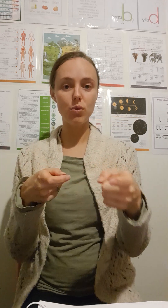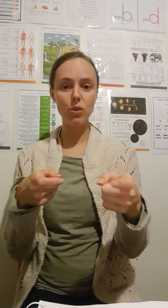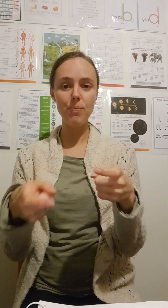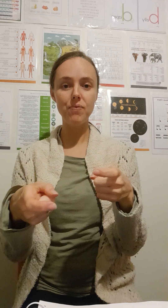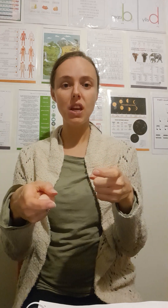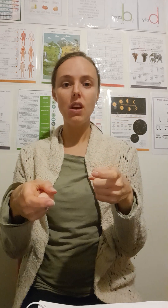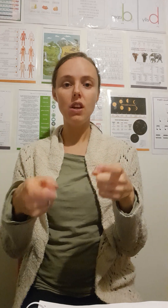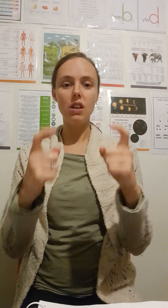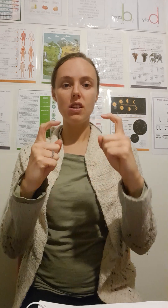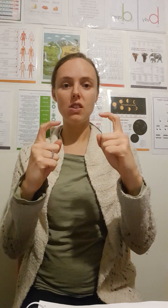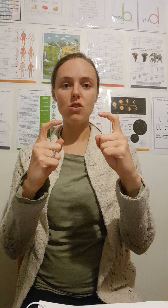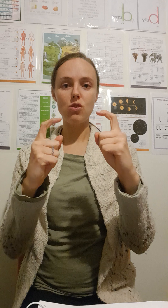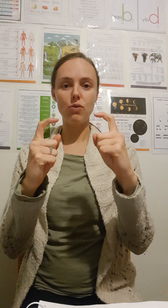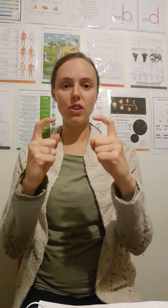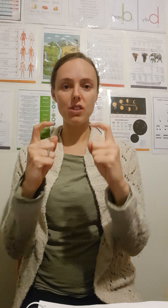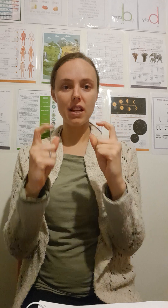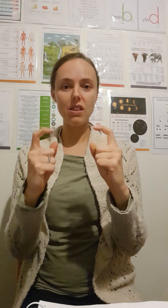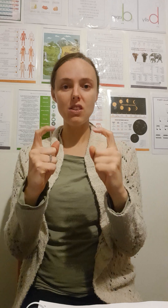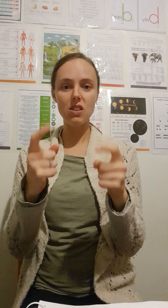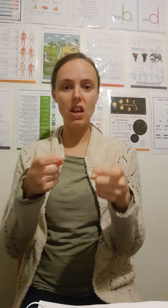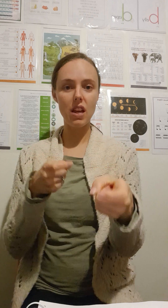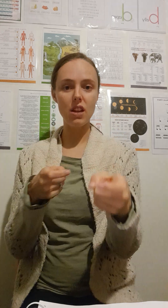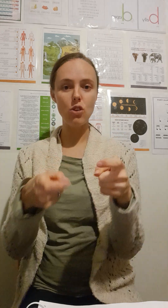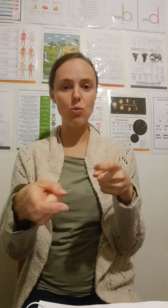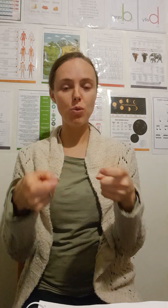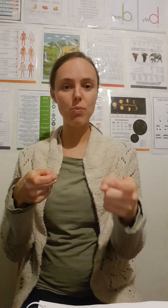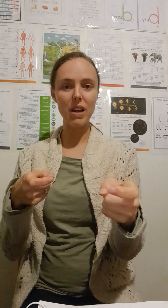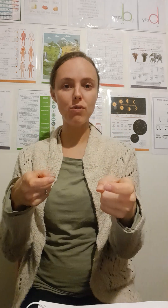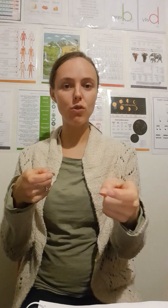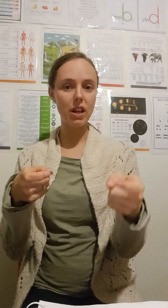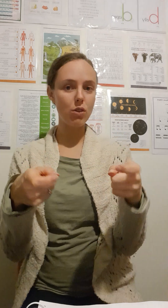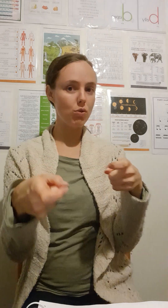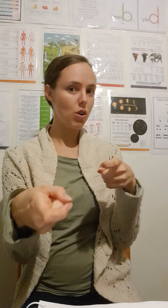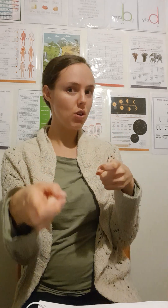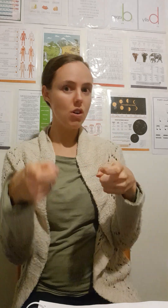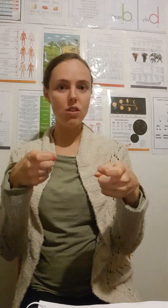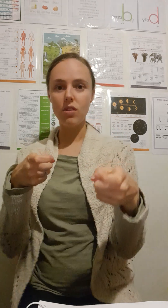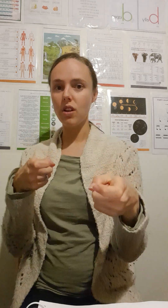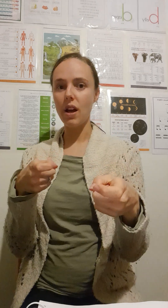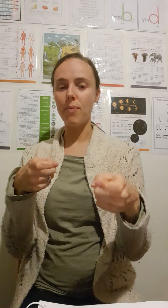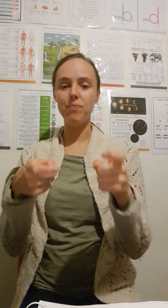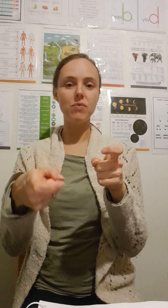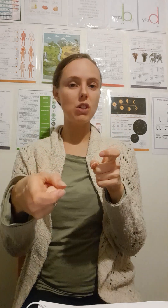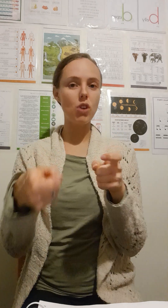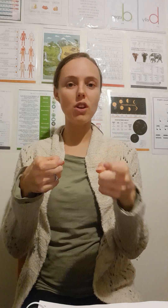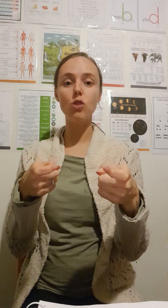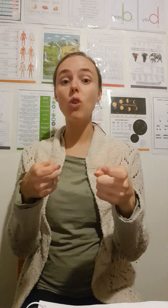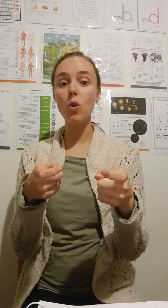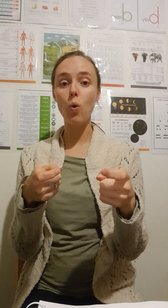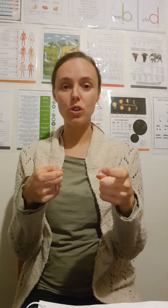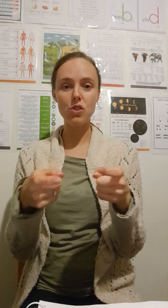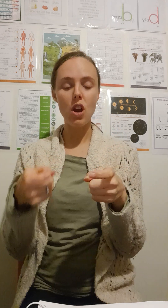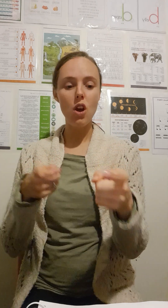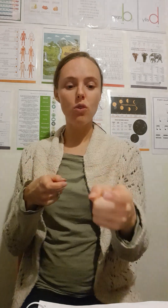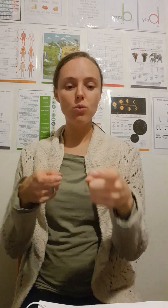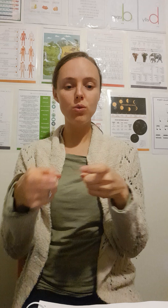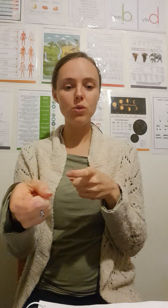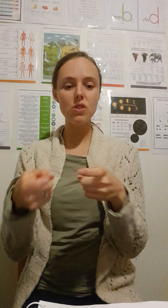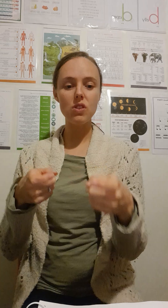rule is two fingers like this, and you pull it back and forth like you're trying to control a horse. Rules